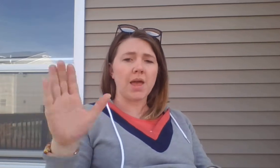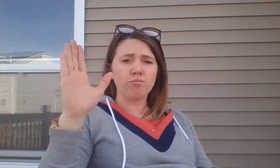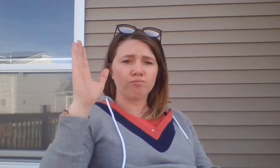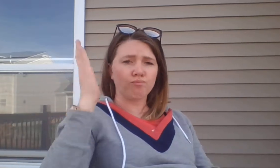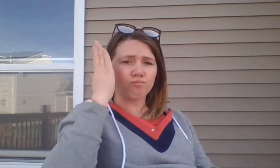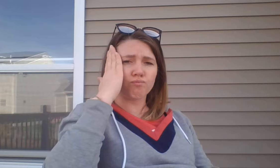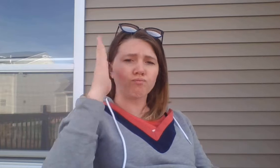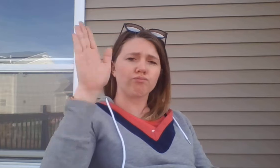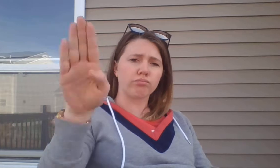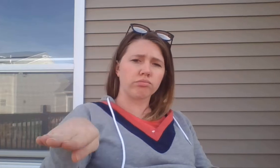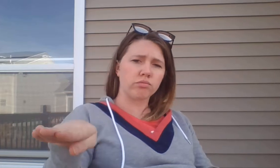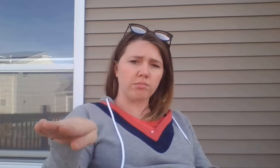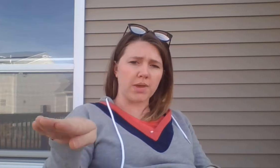Bed, B.